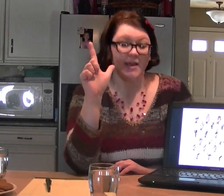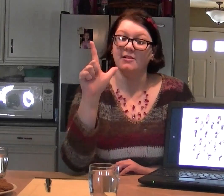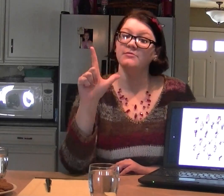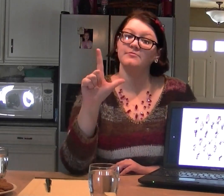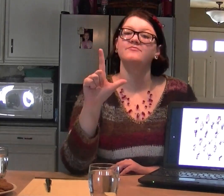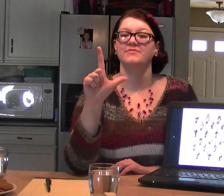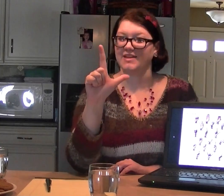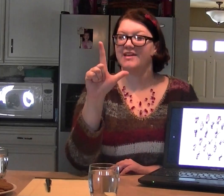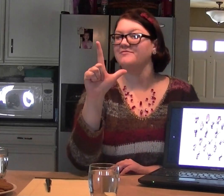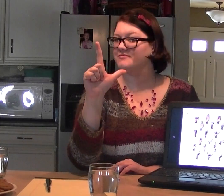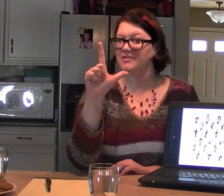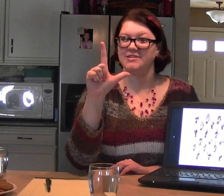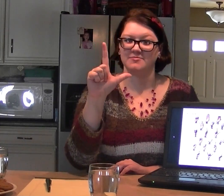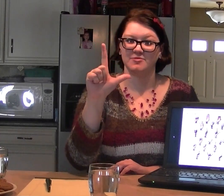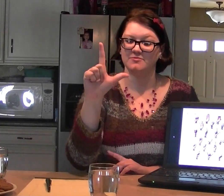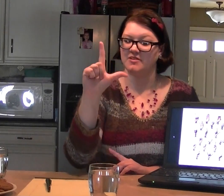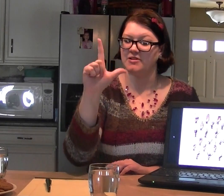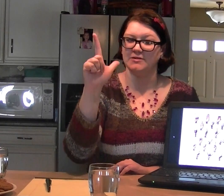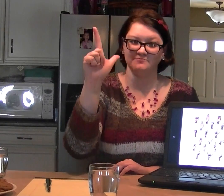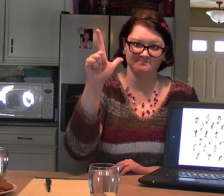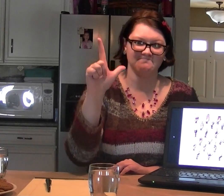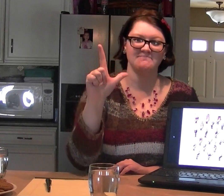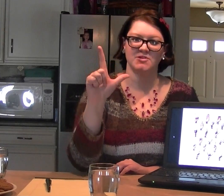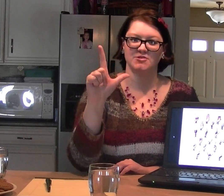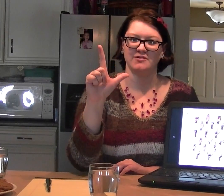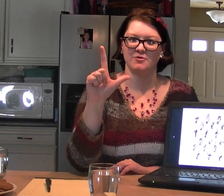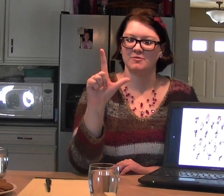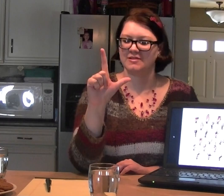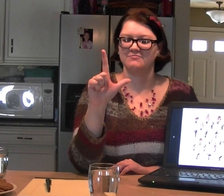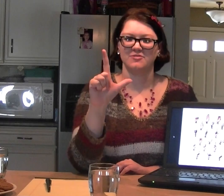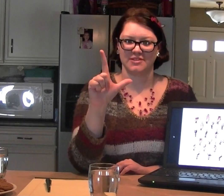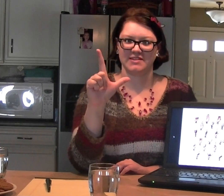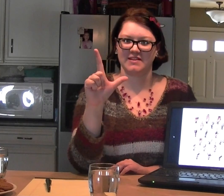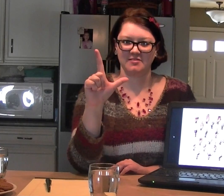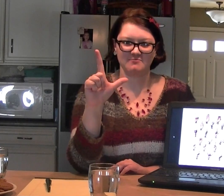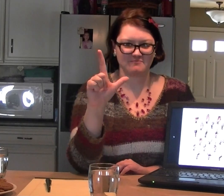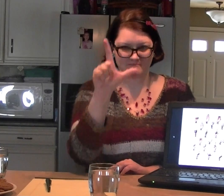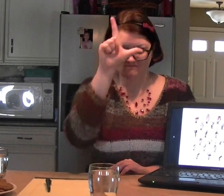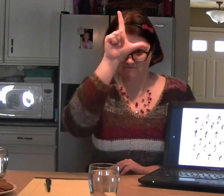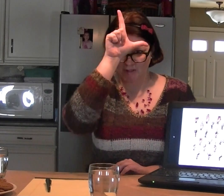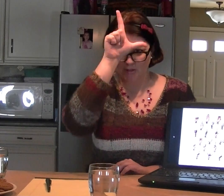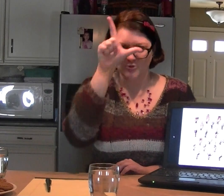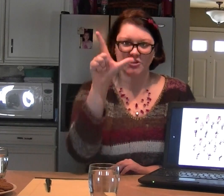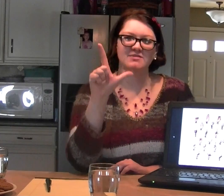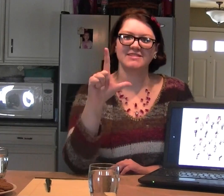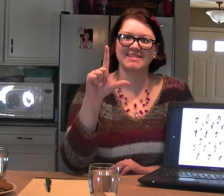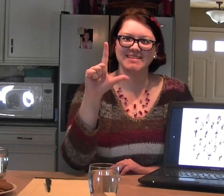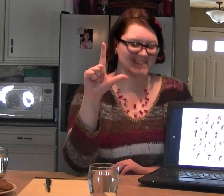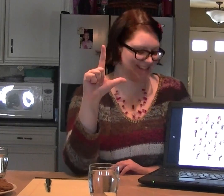L, again, very simple, very straightforward, looks like an L, loser.